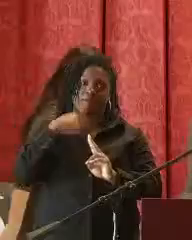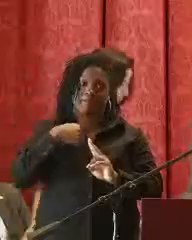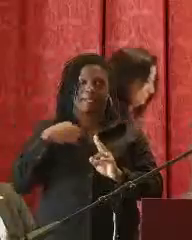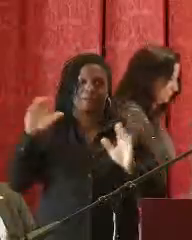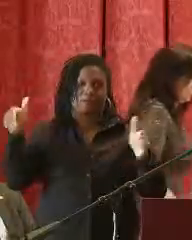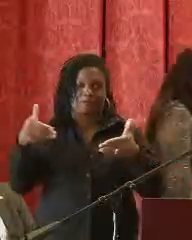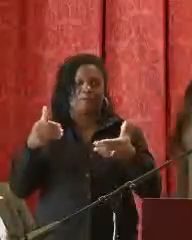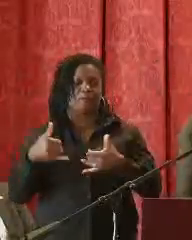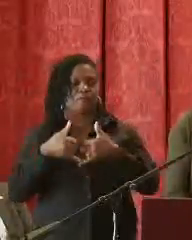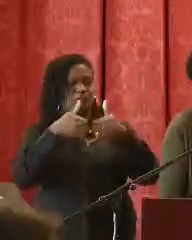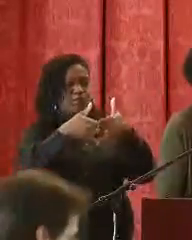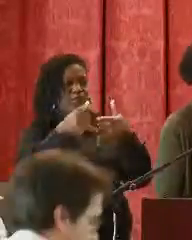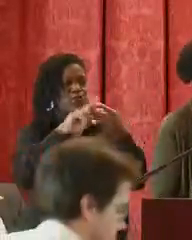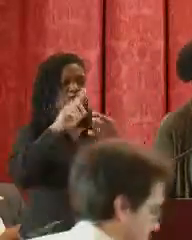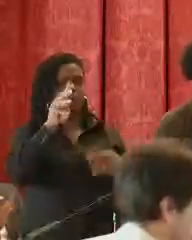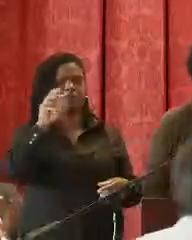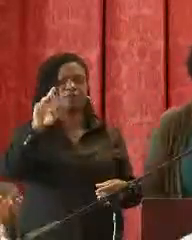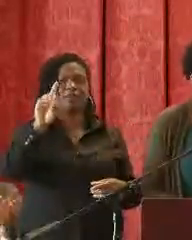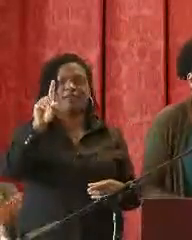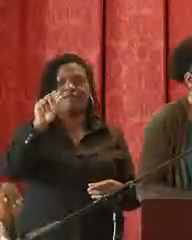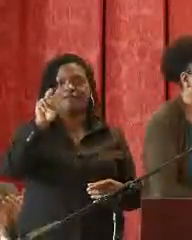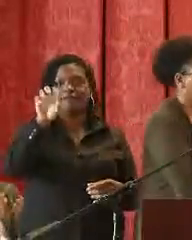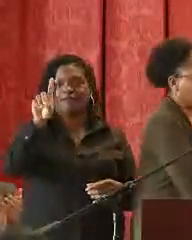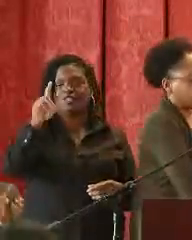Mr. David Green.